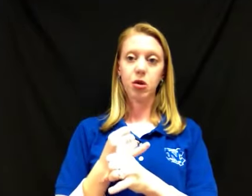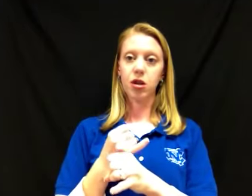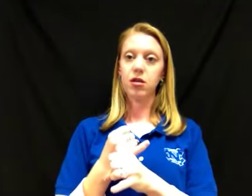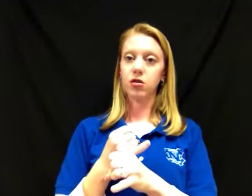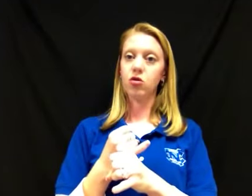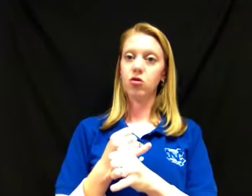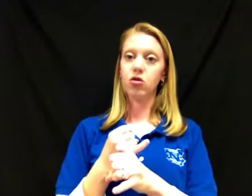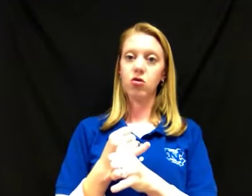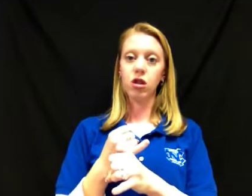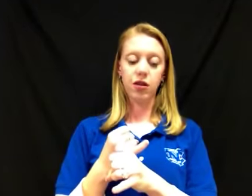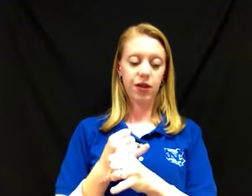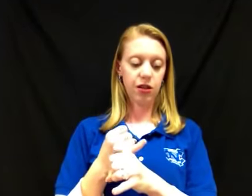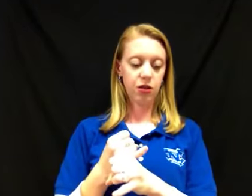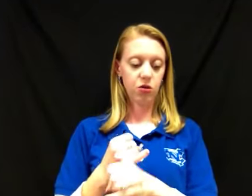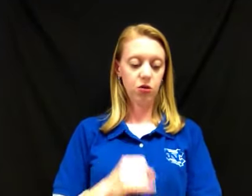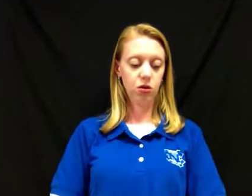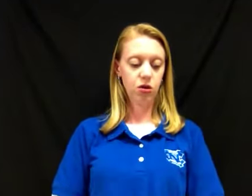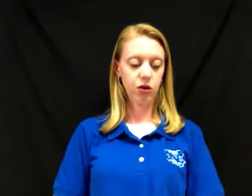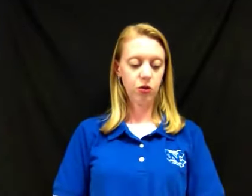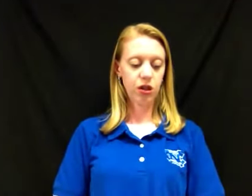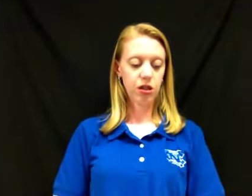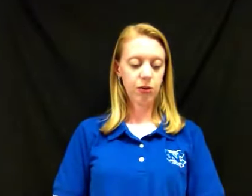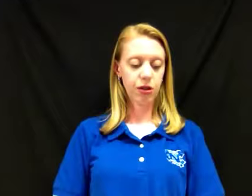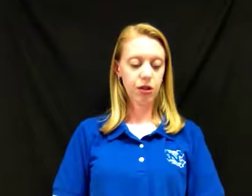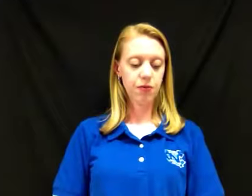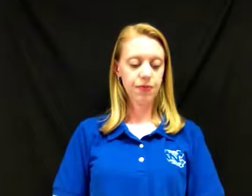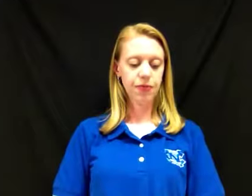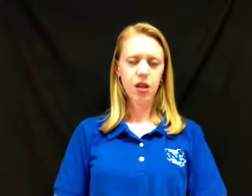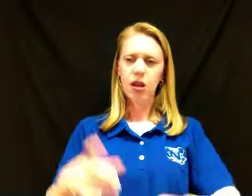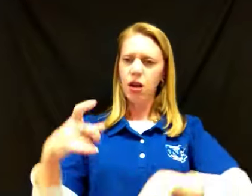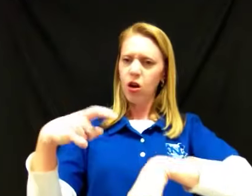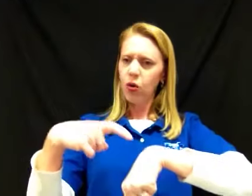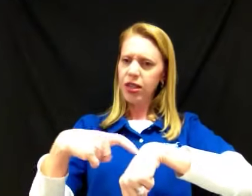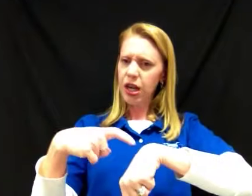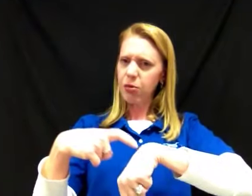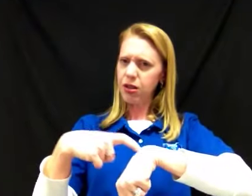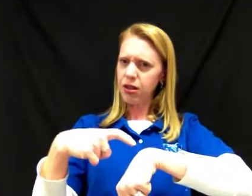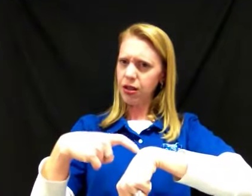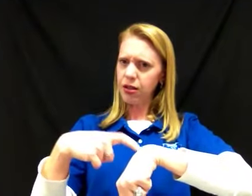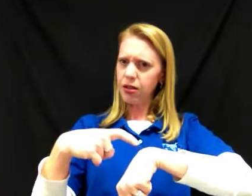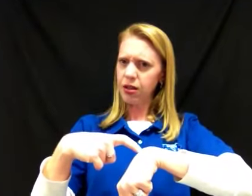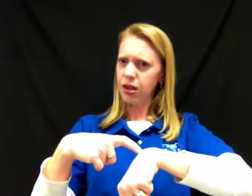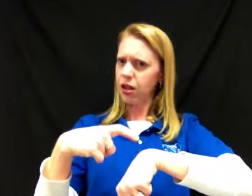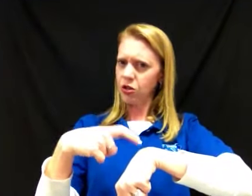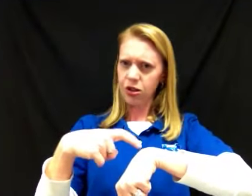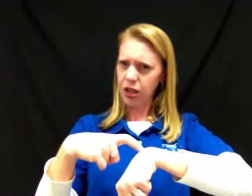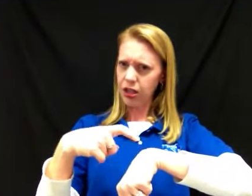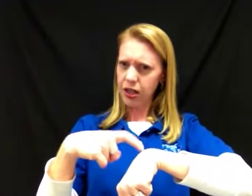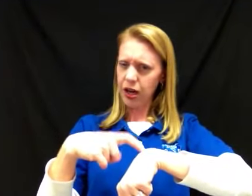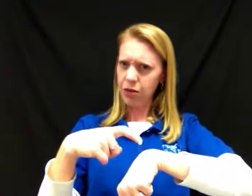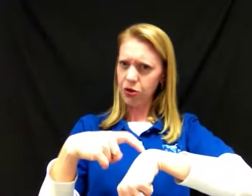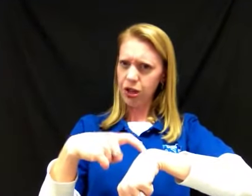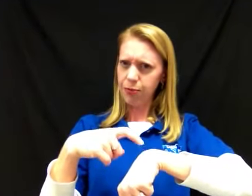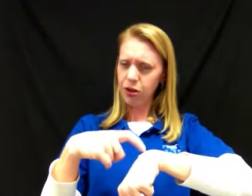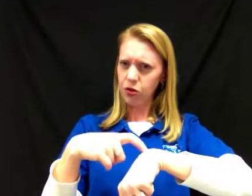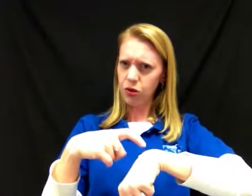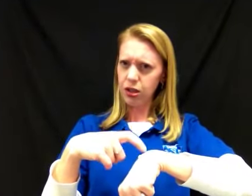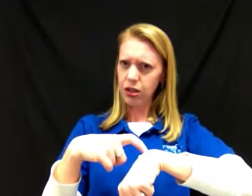because students do live at the school during the week typically. What time is it? Again, you're signing time, you're tapping your wrist,